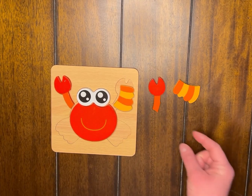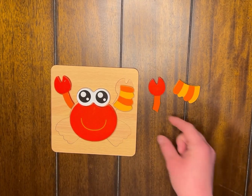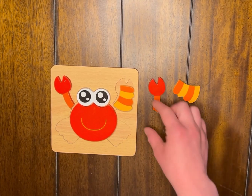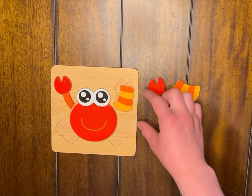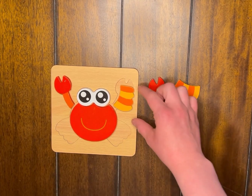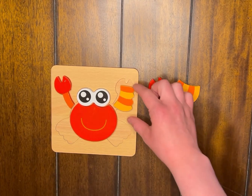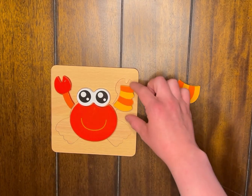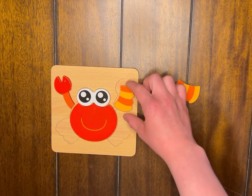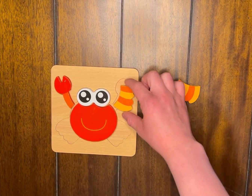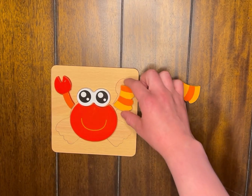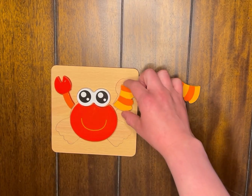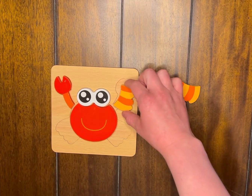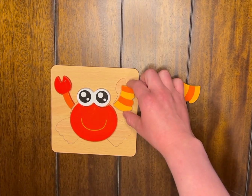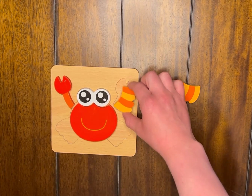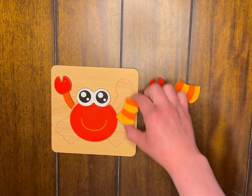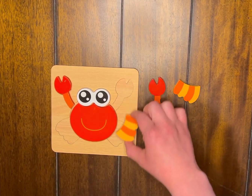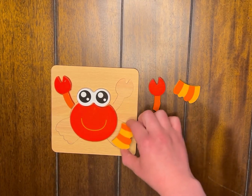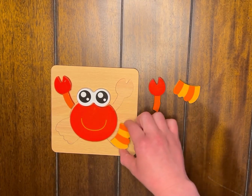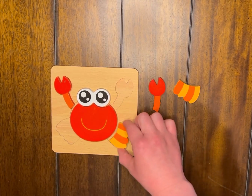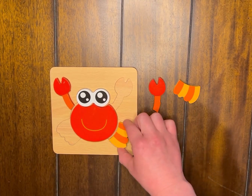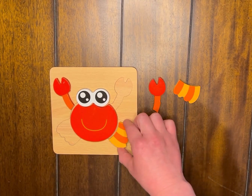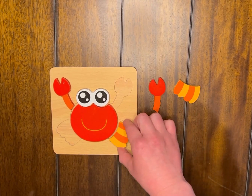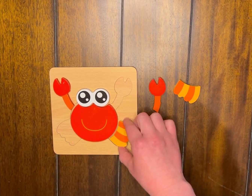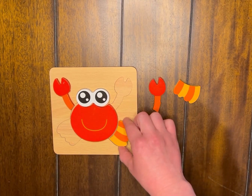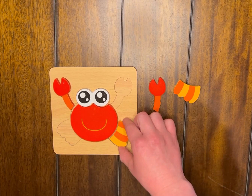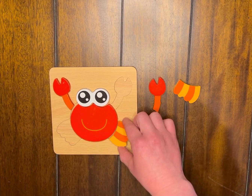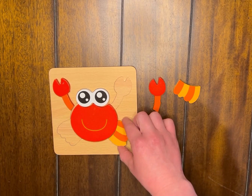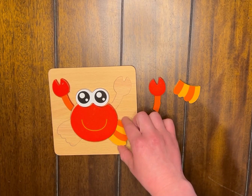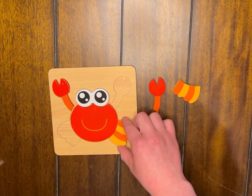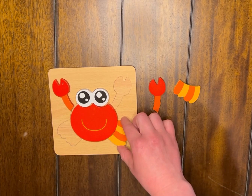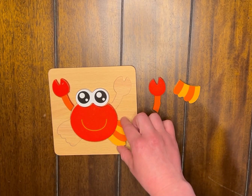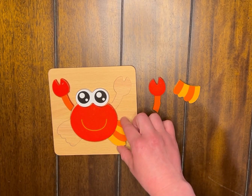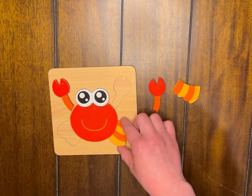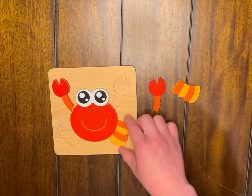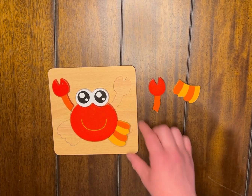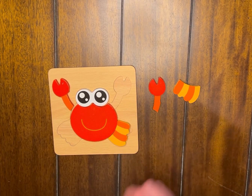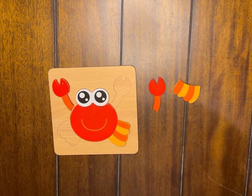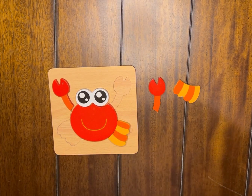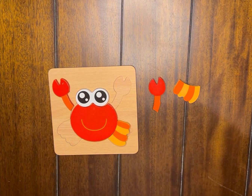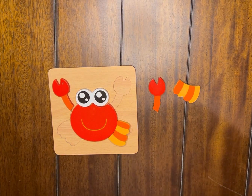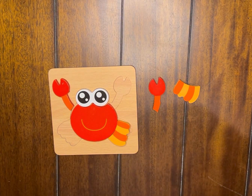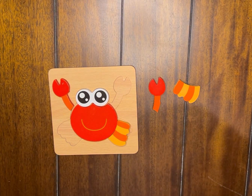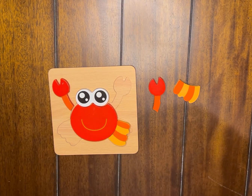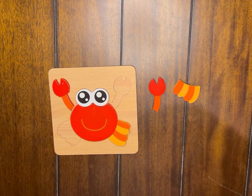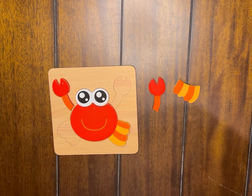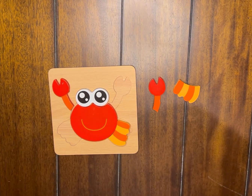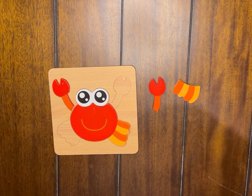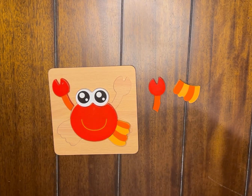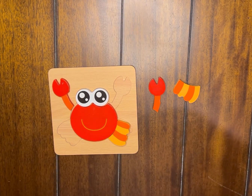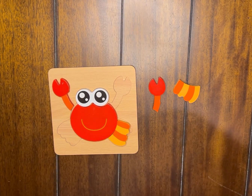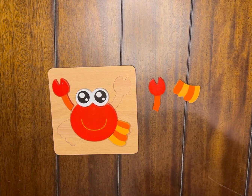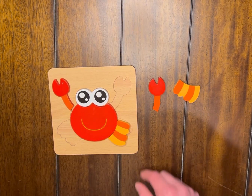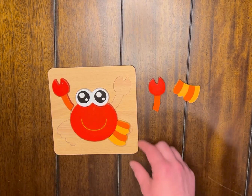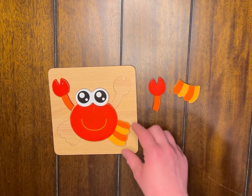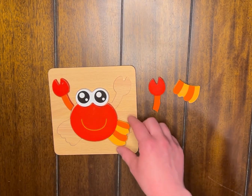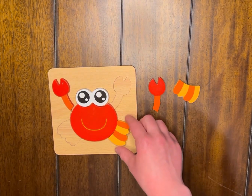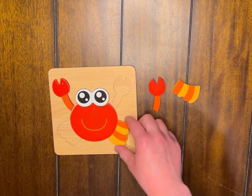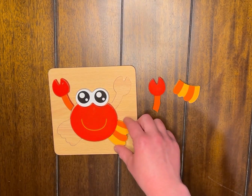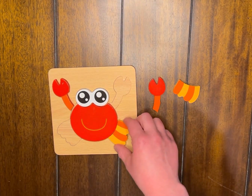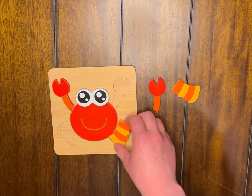It doesn't quite fit right there. Right here. Almost. I think